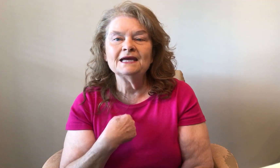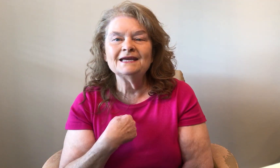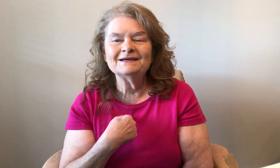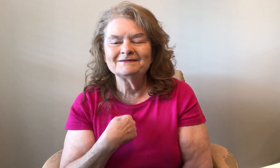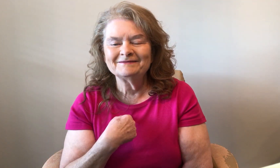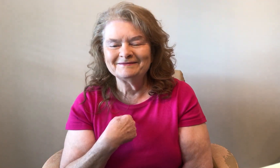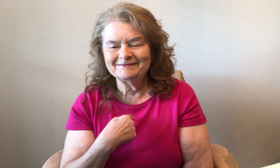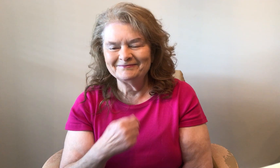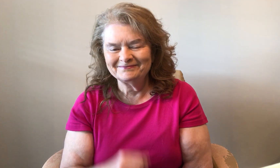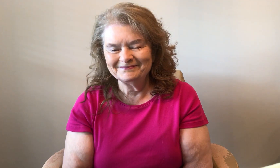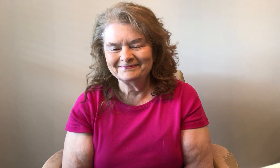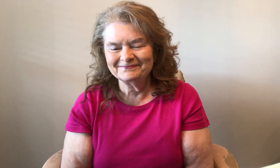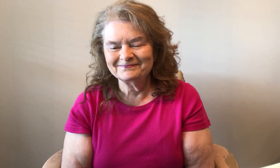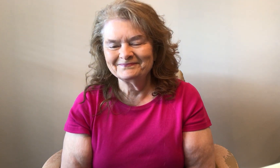me."